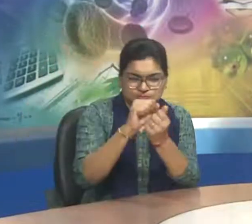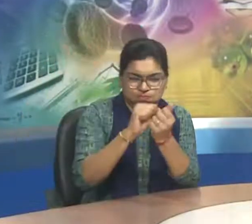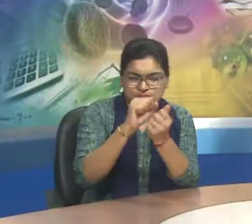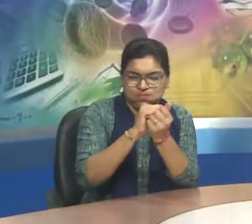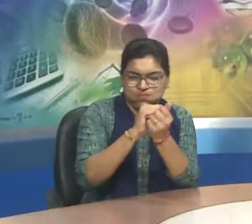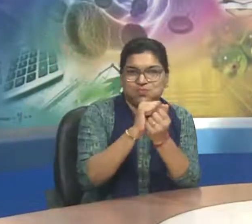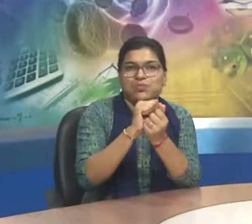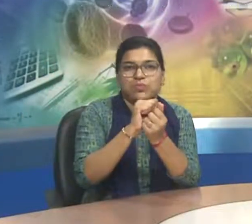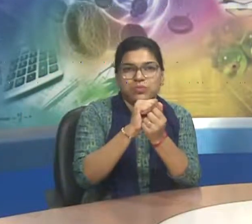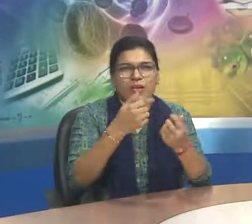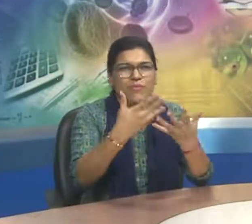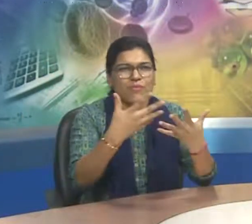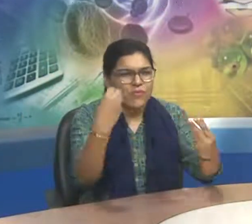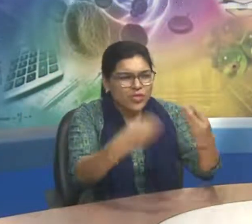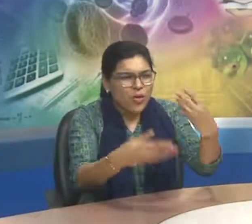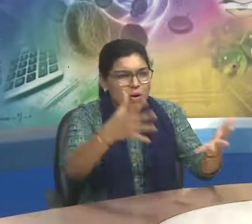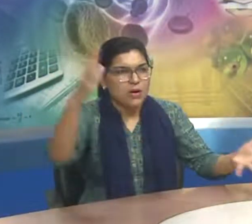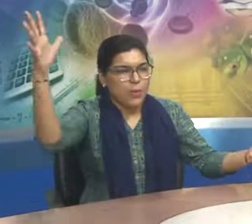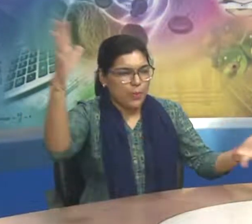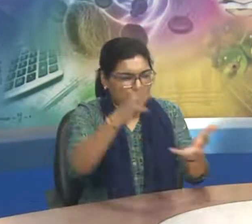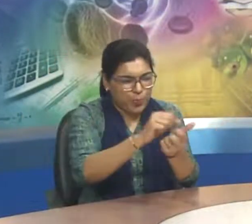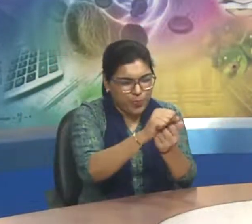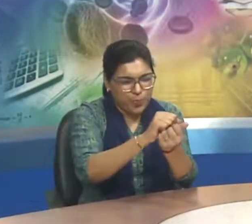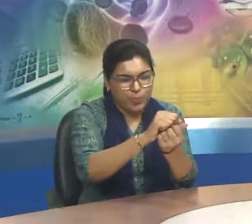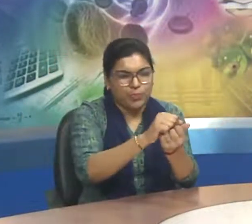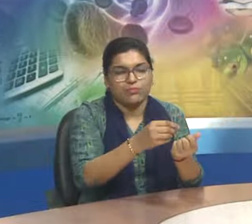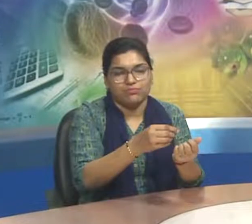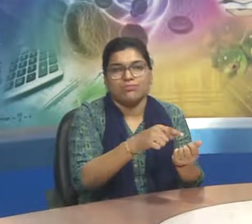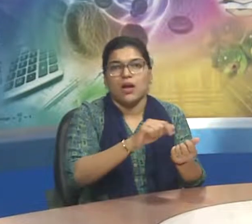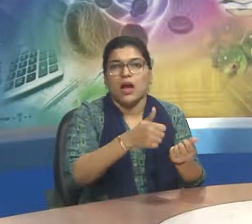CNG, which is compressed natural gas.